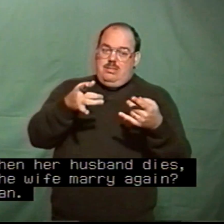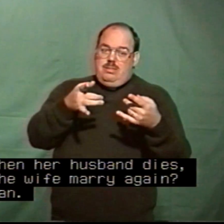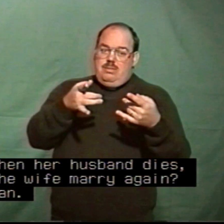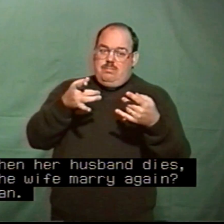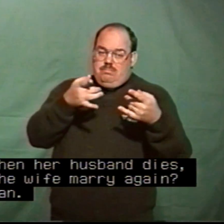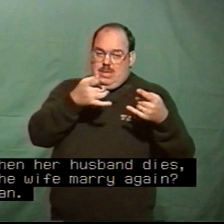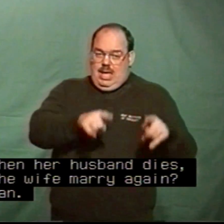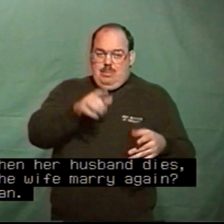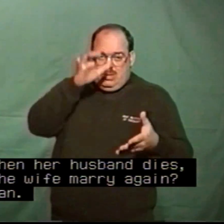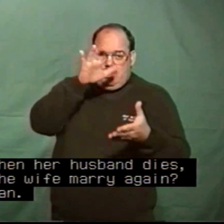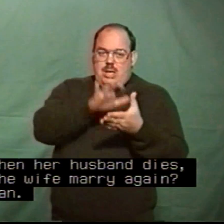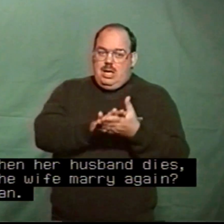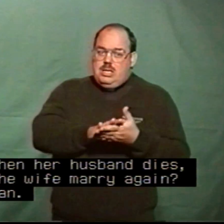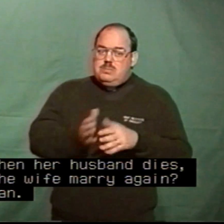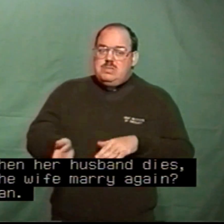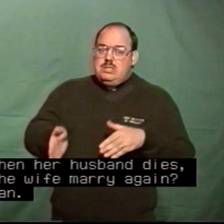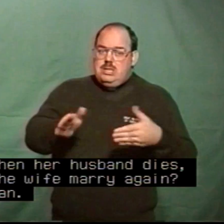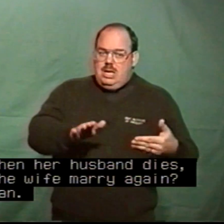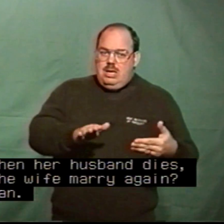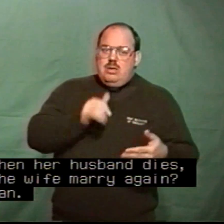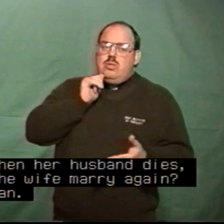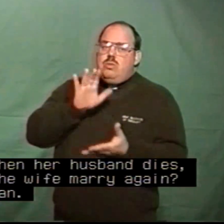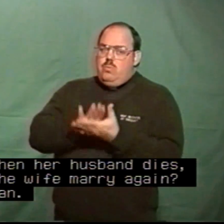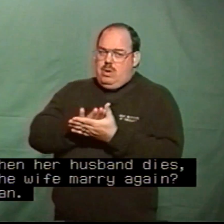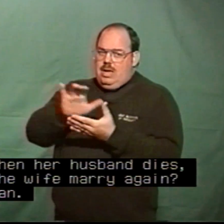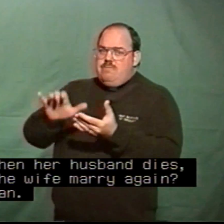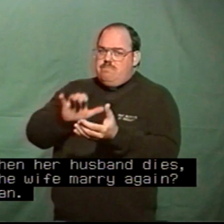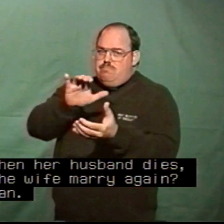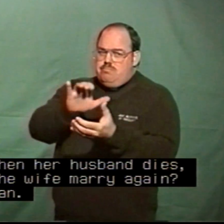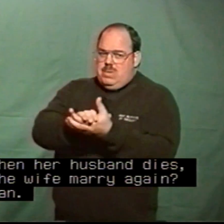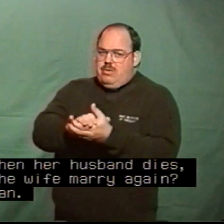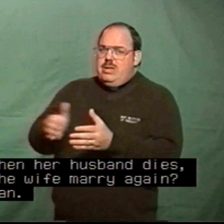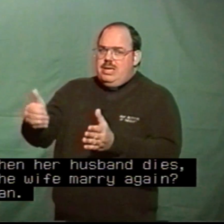When her husband dies, the wife marry again? Can.